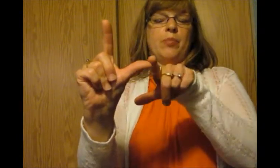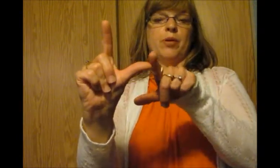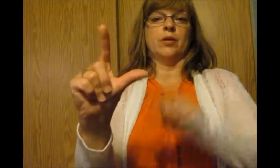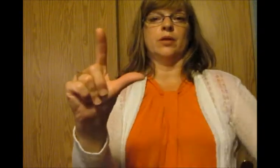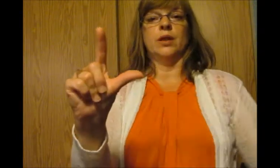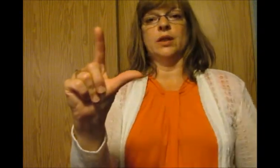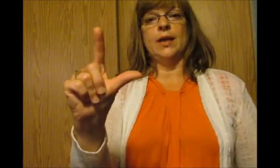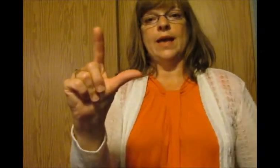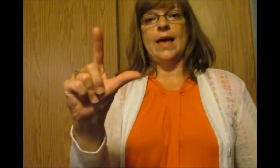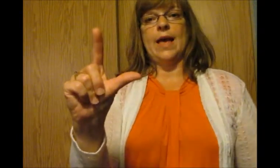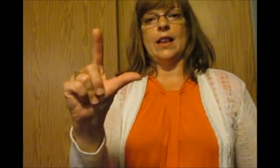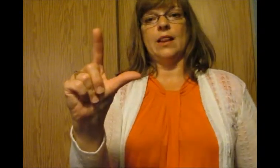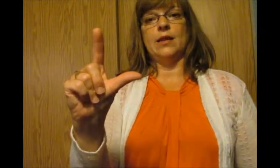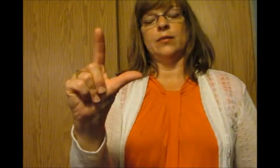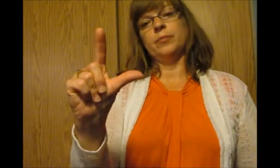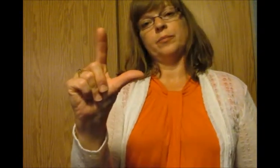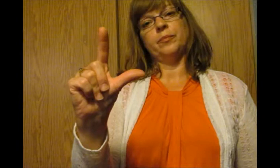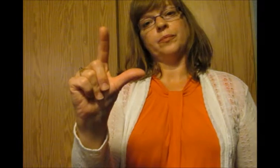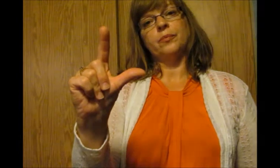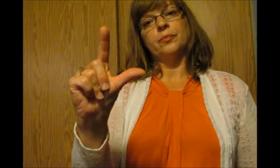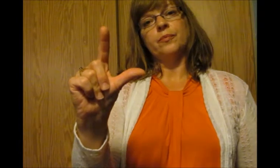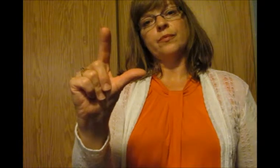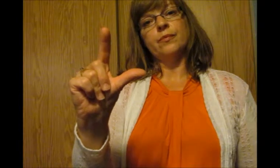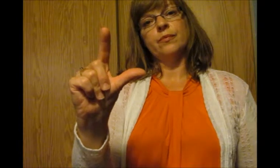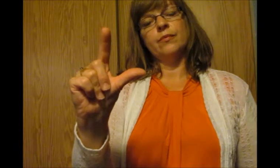paper. L.